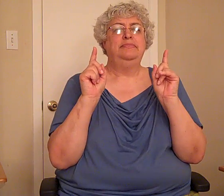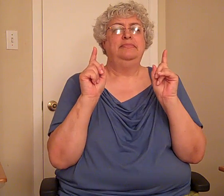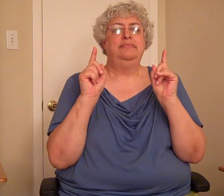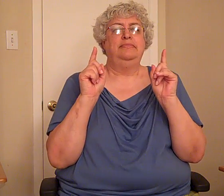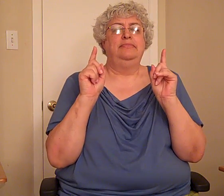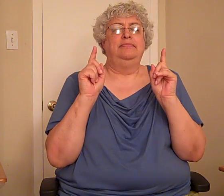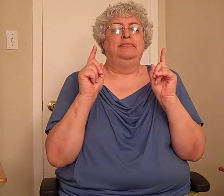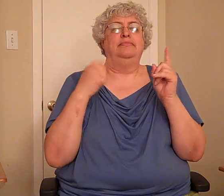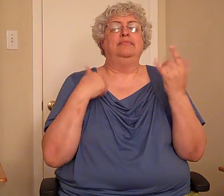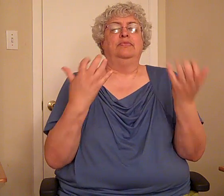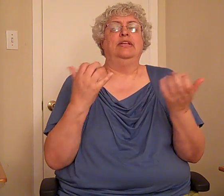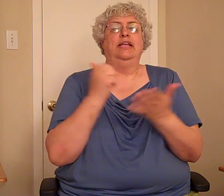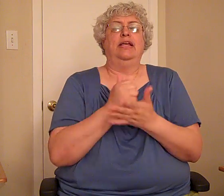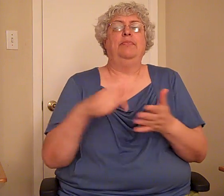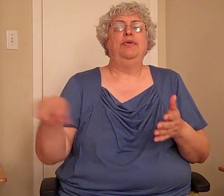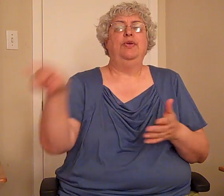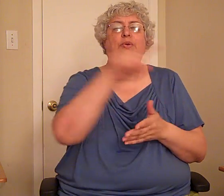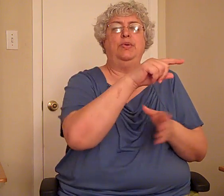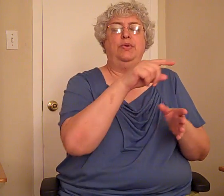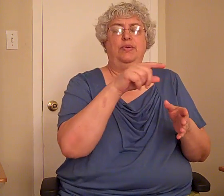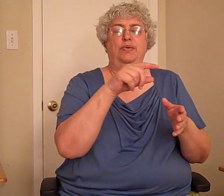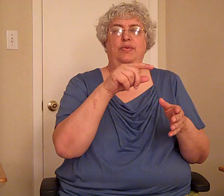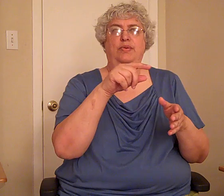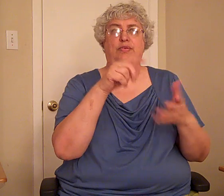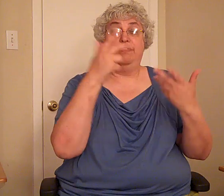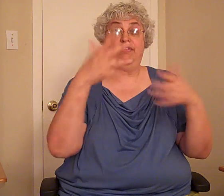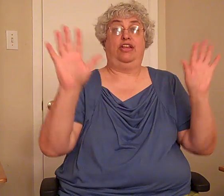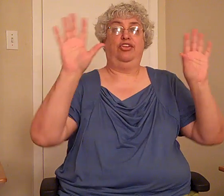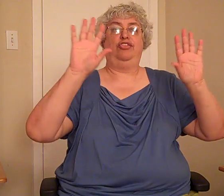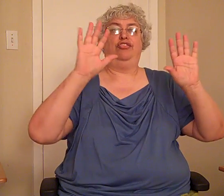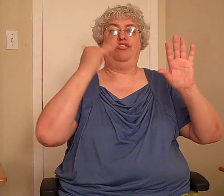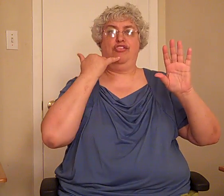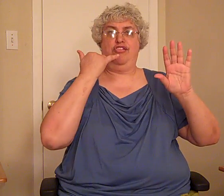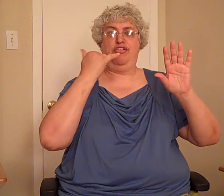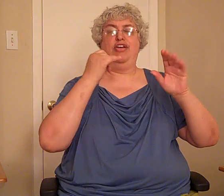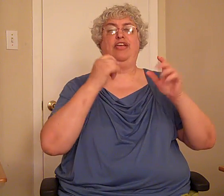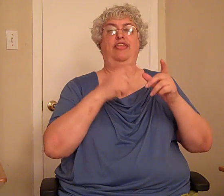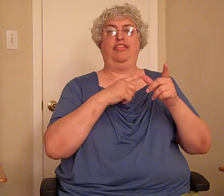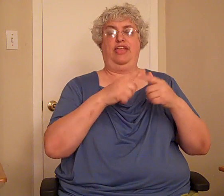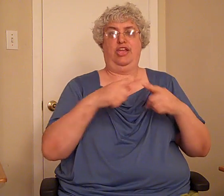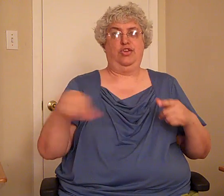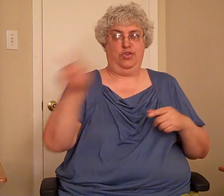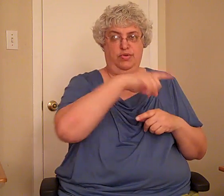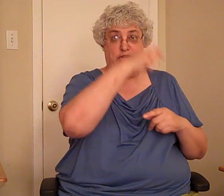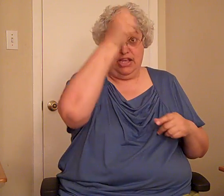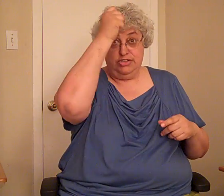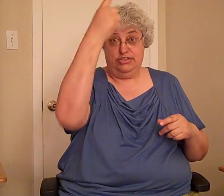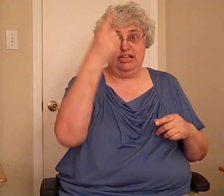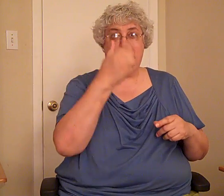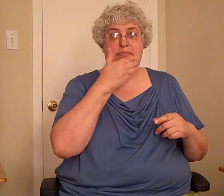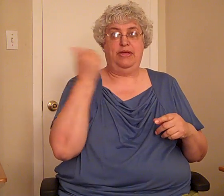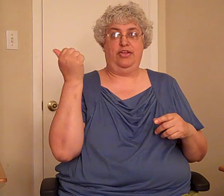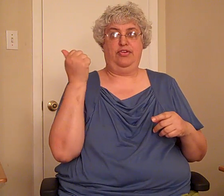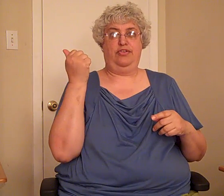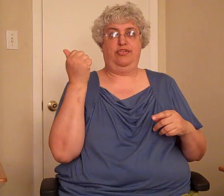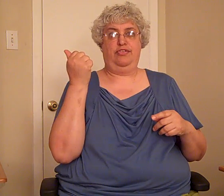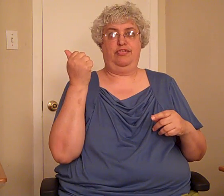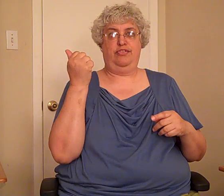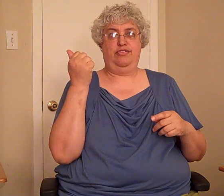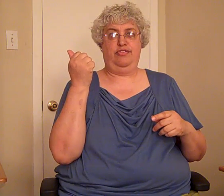I want to help you guys tonight leave this call and have a greater understanding of how to dominate in this business and